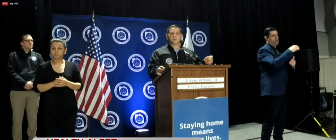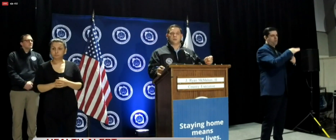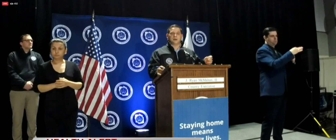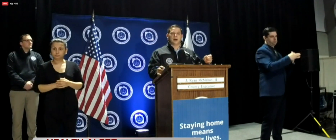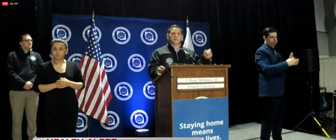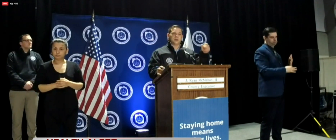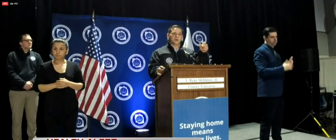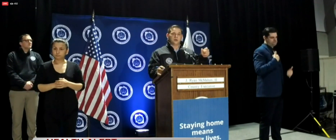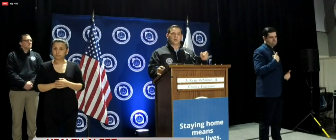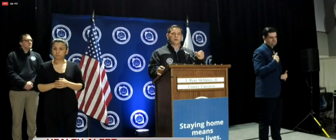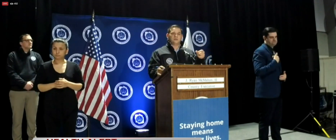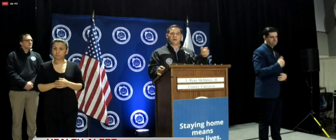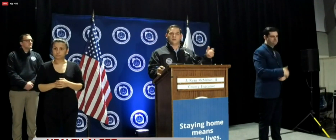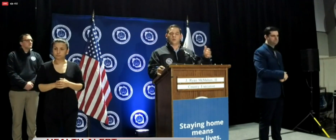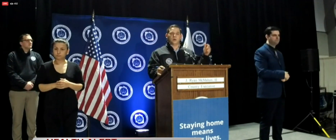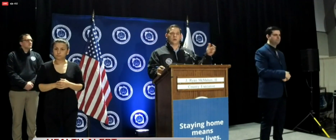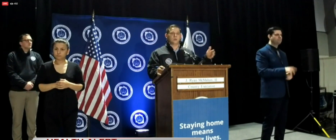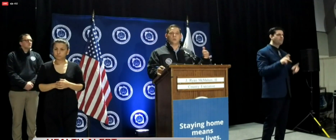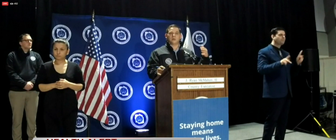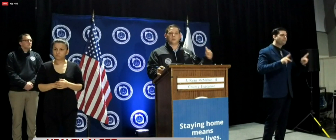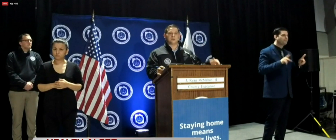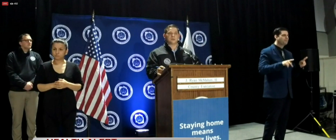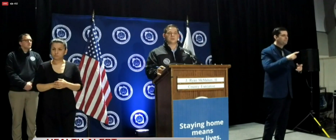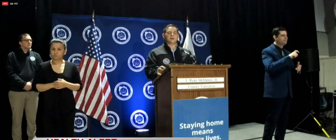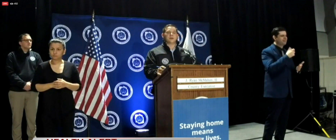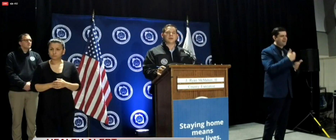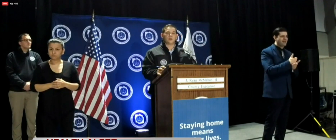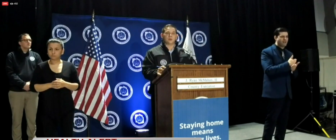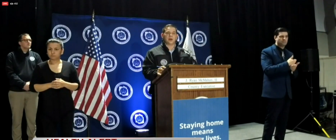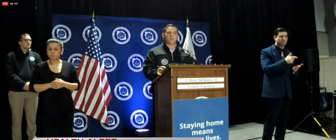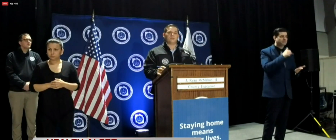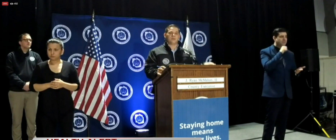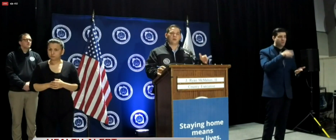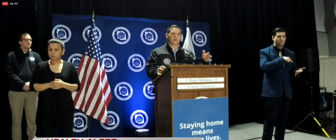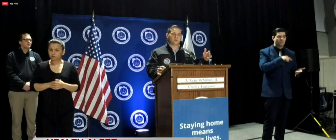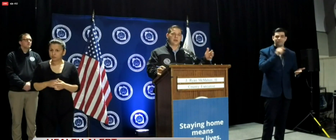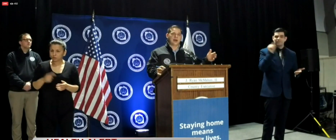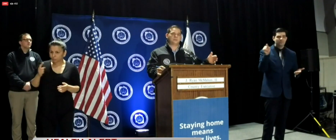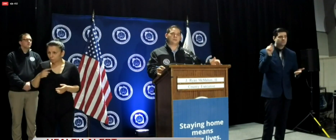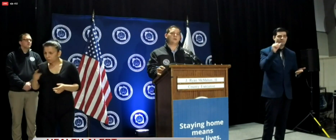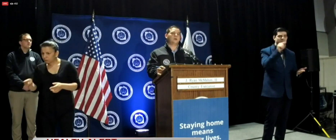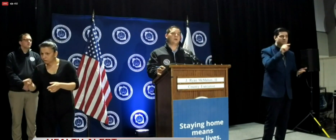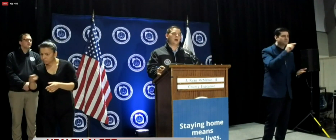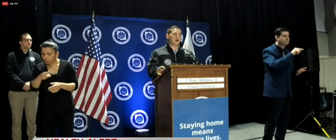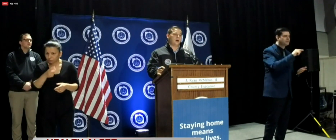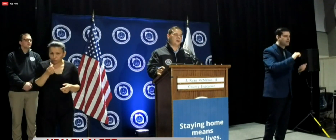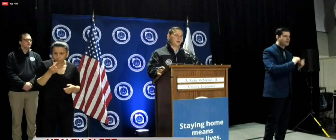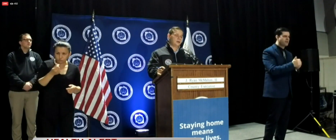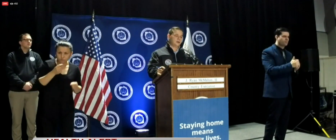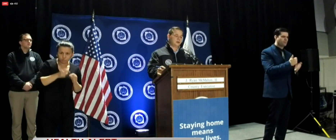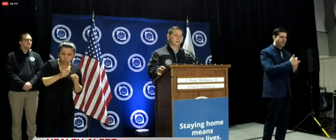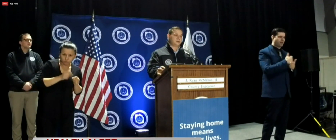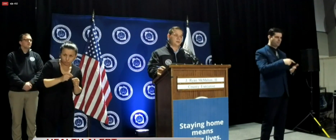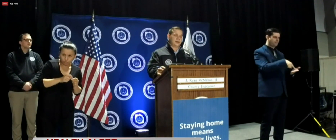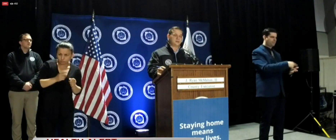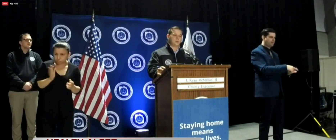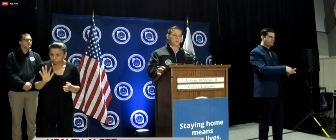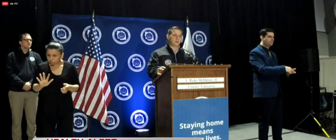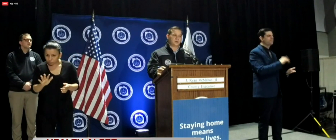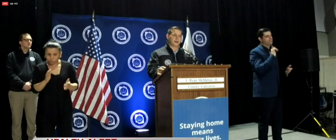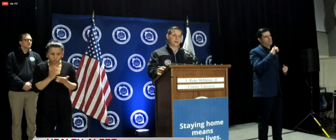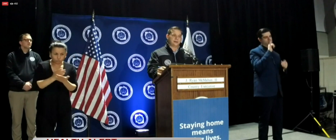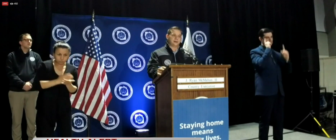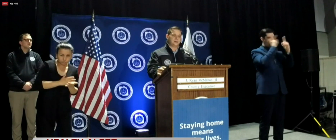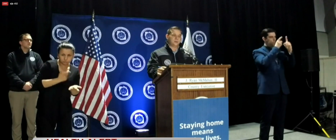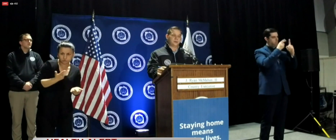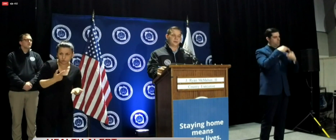that people need help that couldn't qualify for whatever reasons. Can we help fill those gaps? So that's what we're